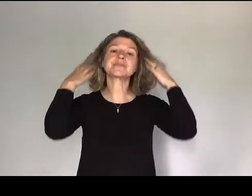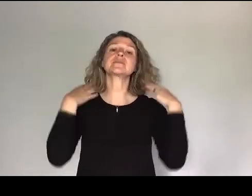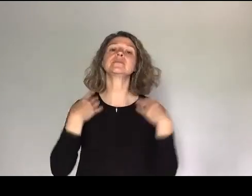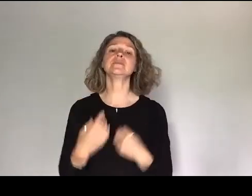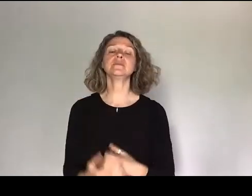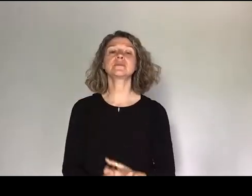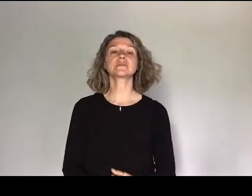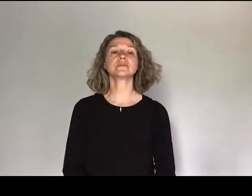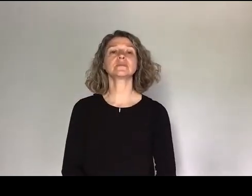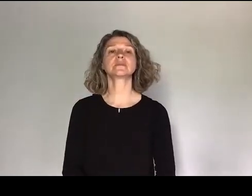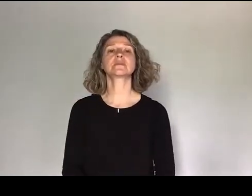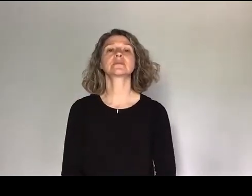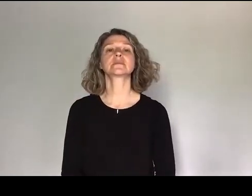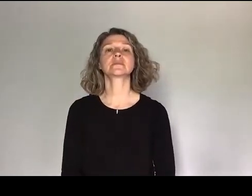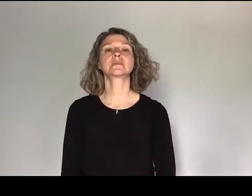thank